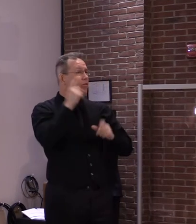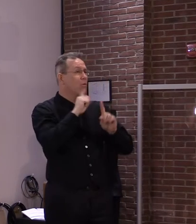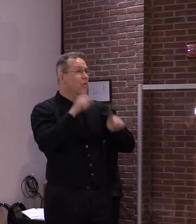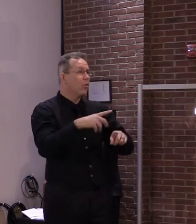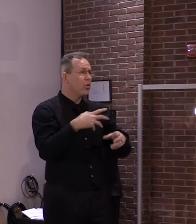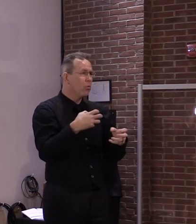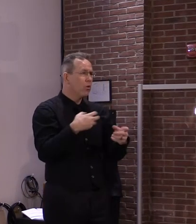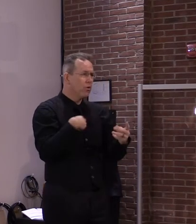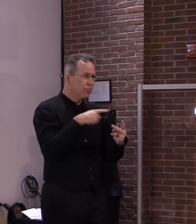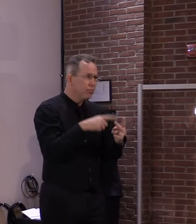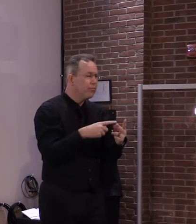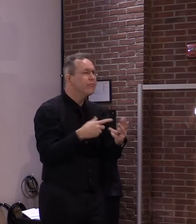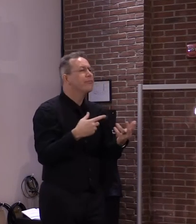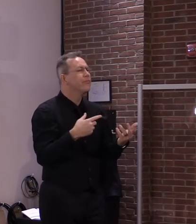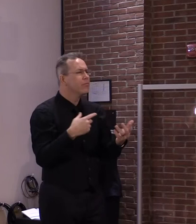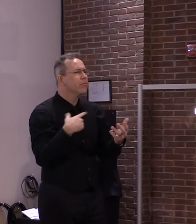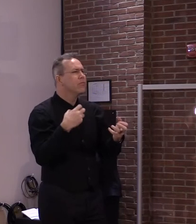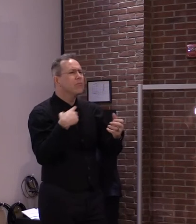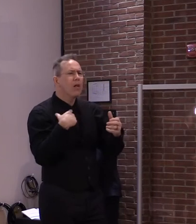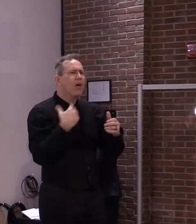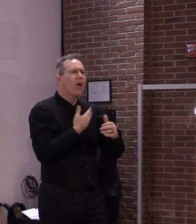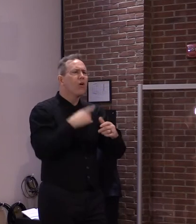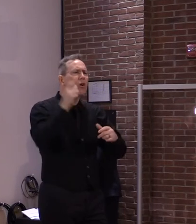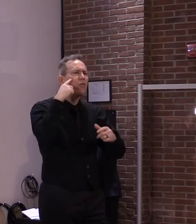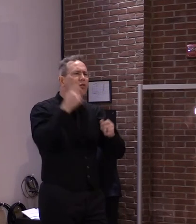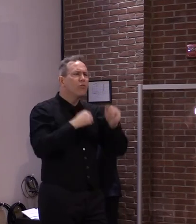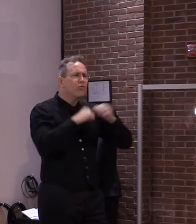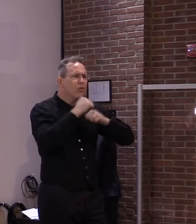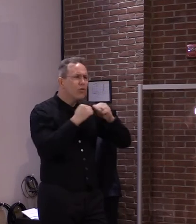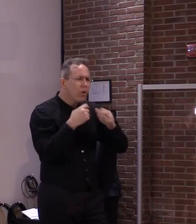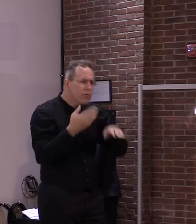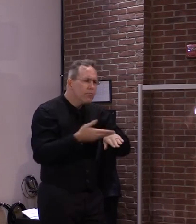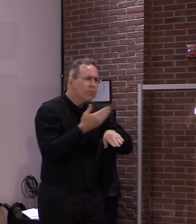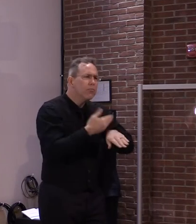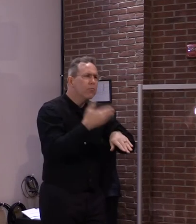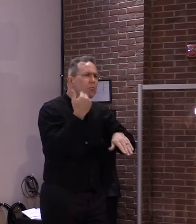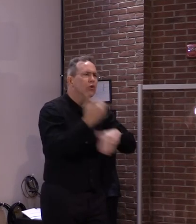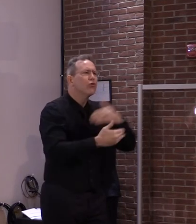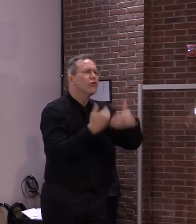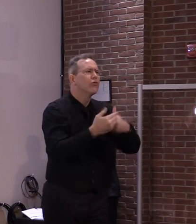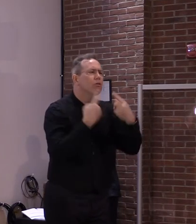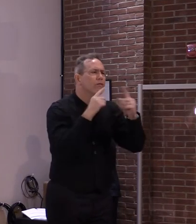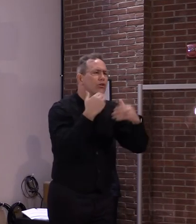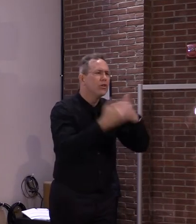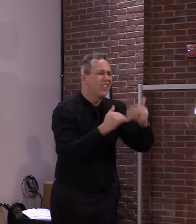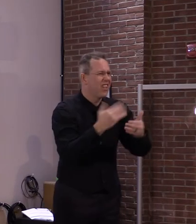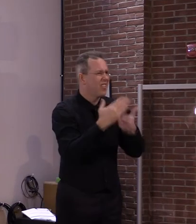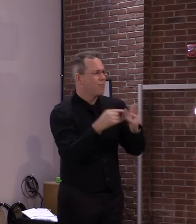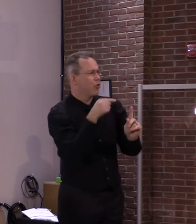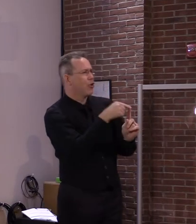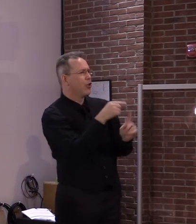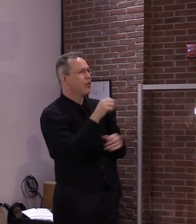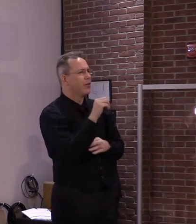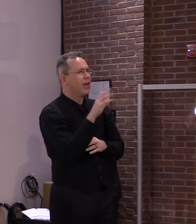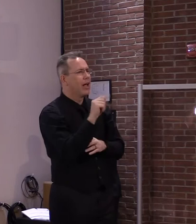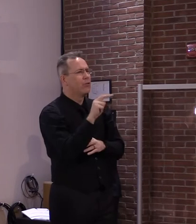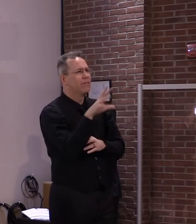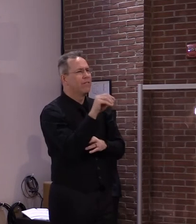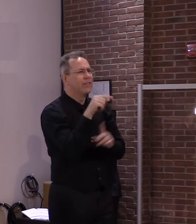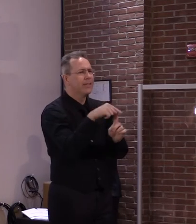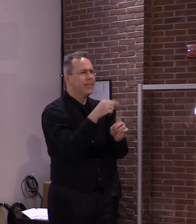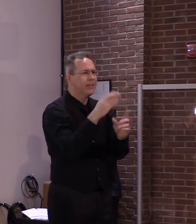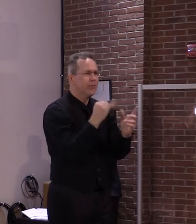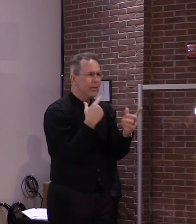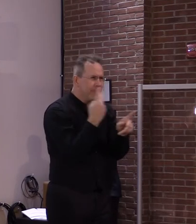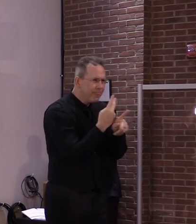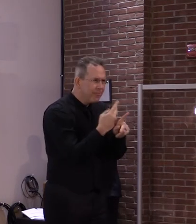process uh on the front end but there are many other pieces that need to be taken up we hear this uh all the time and i believe legislators do